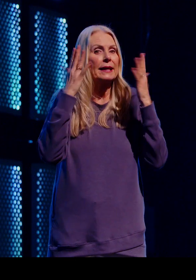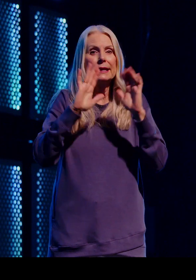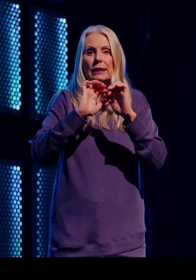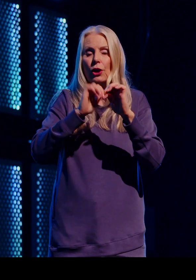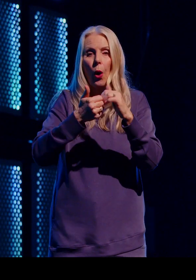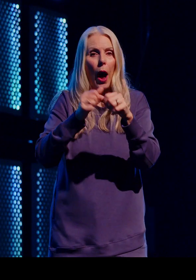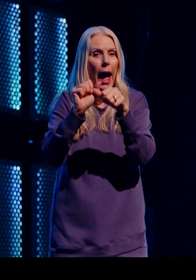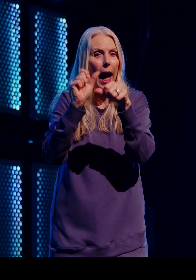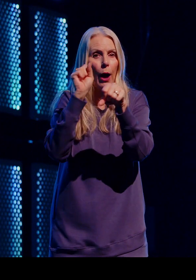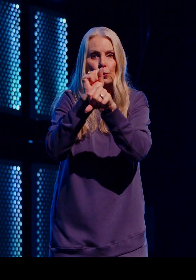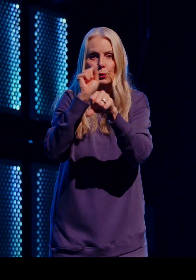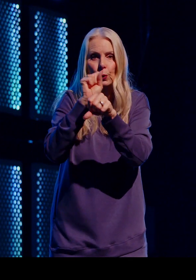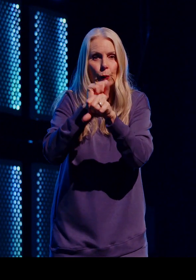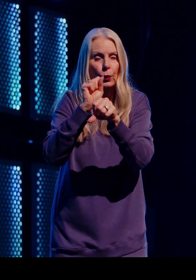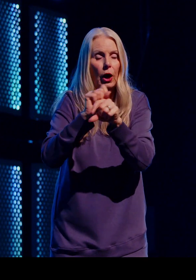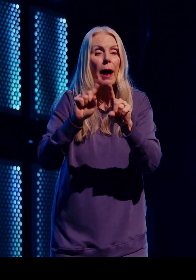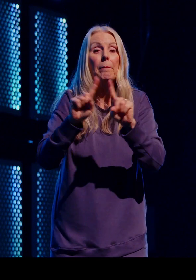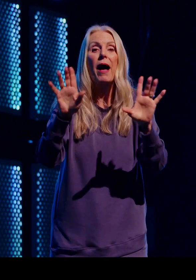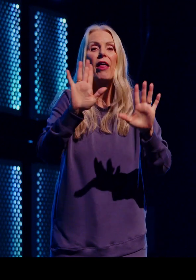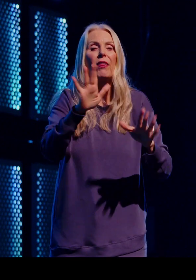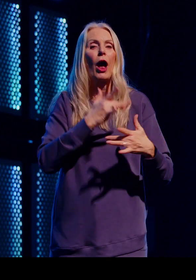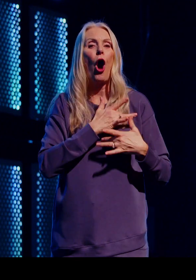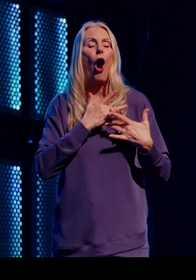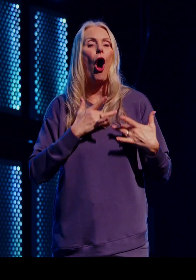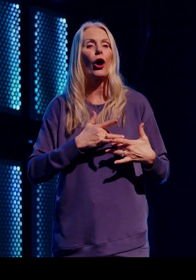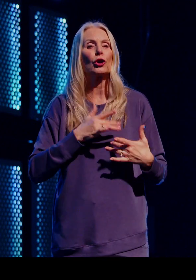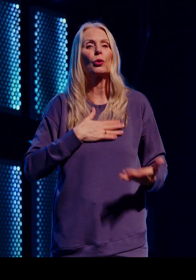trade, but they came with willing hearts.